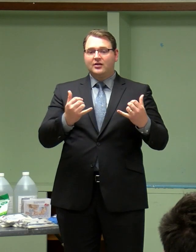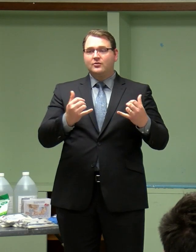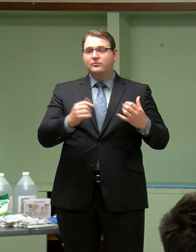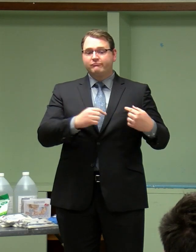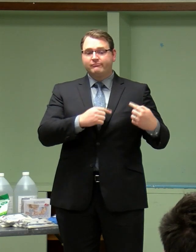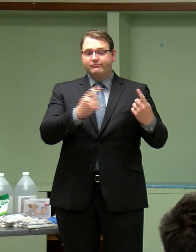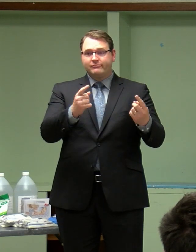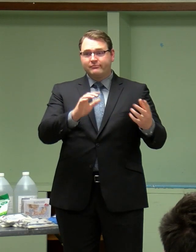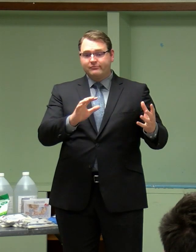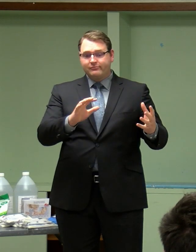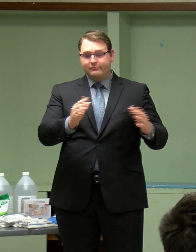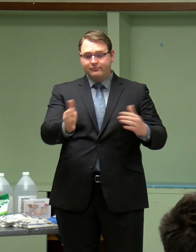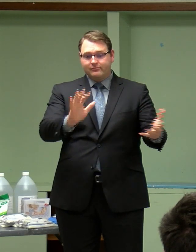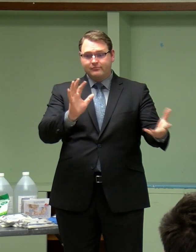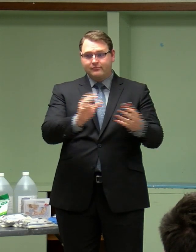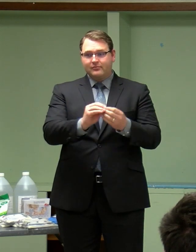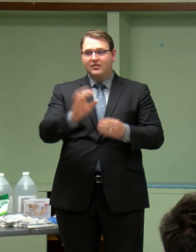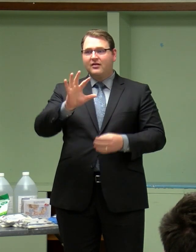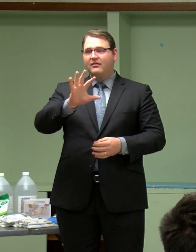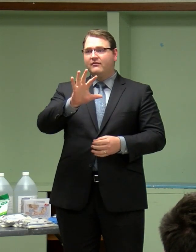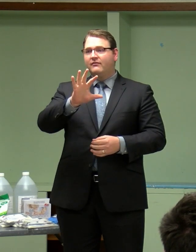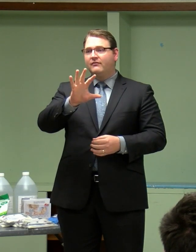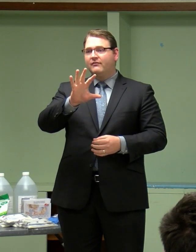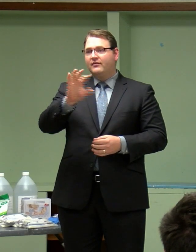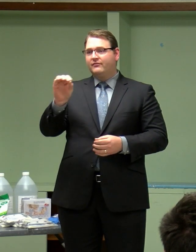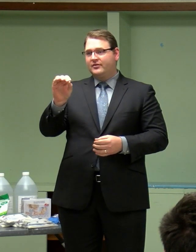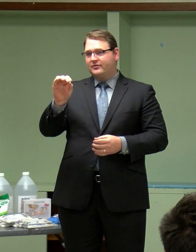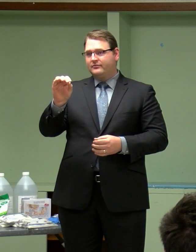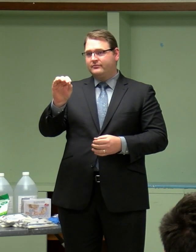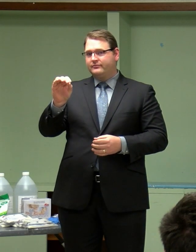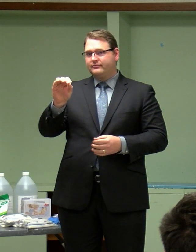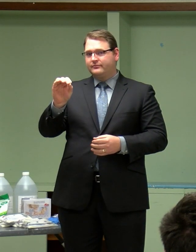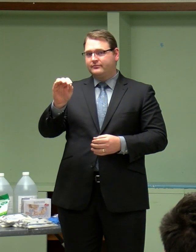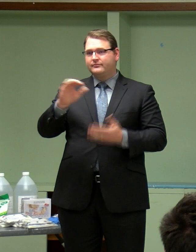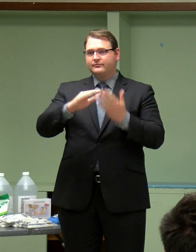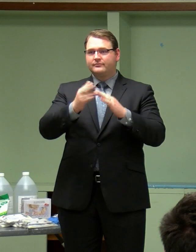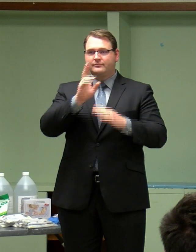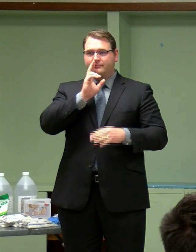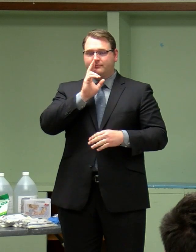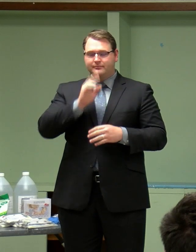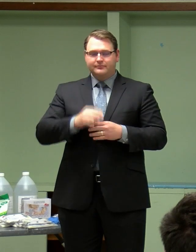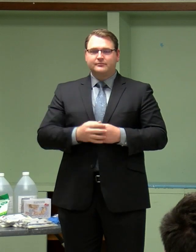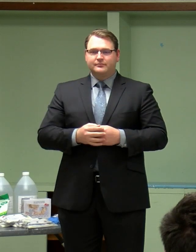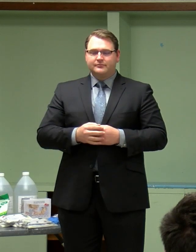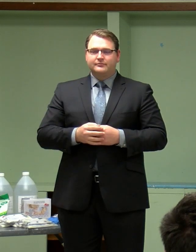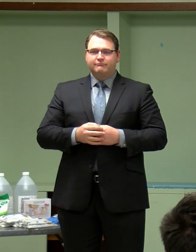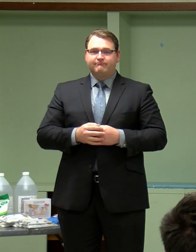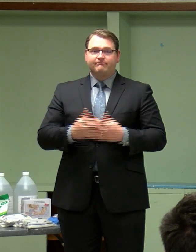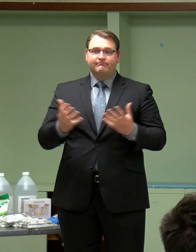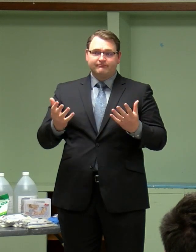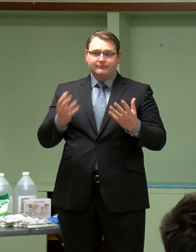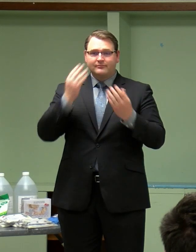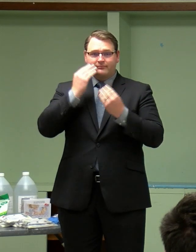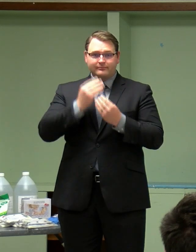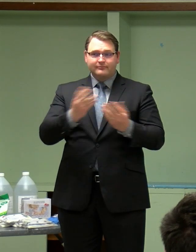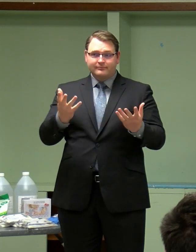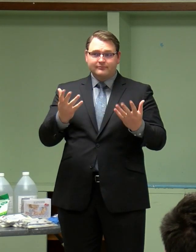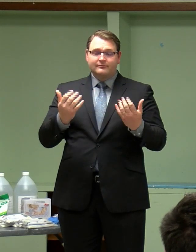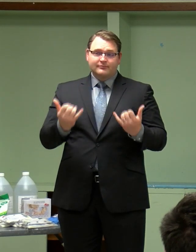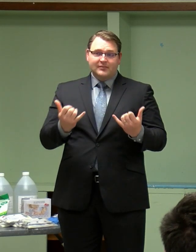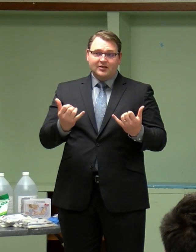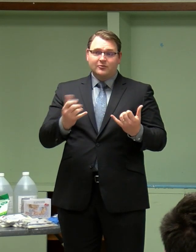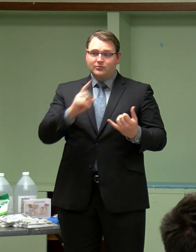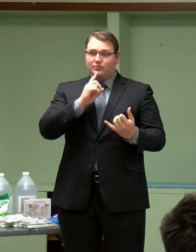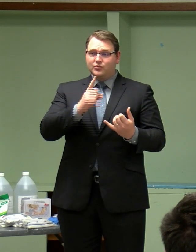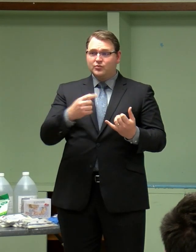count to 50 in the city of Houston. And the reality is, it's even as though we're getting ready, in